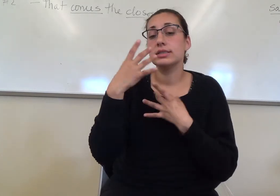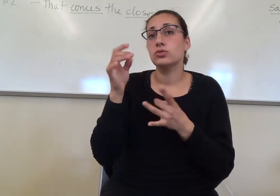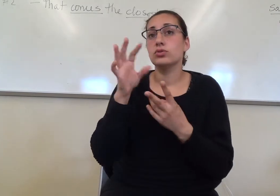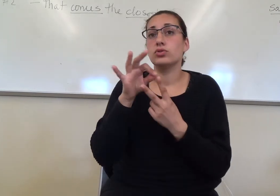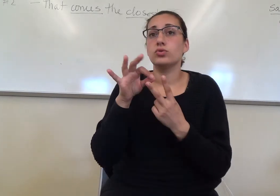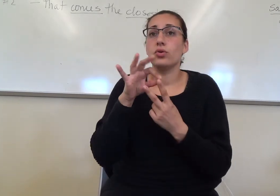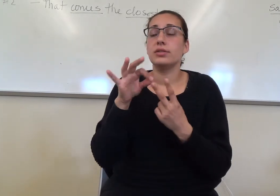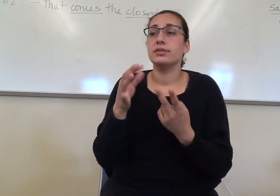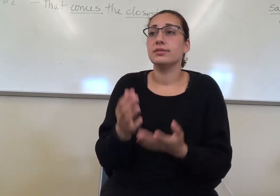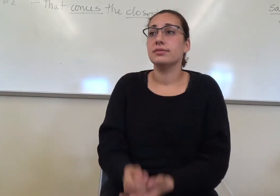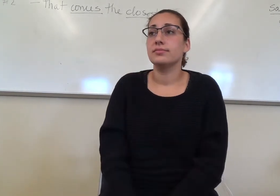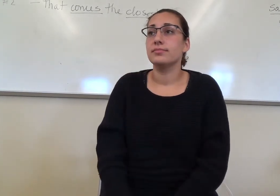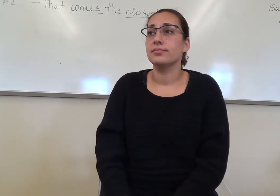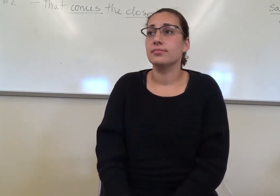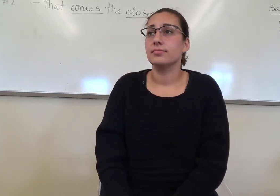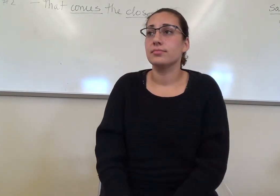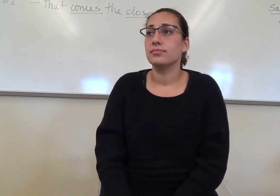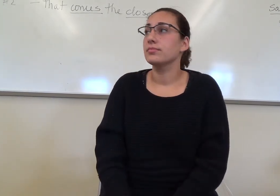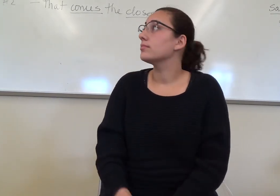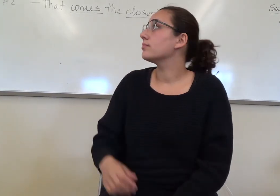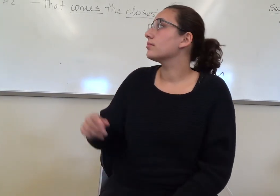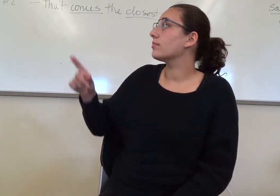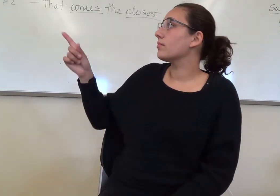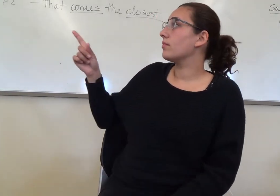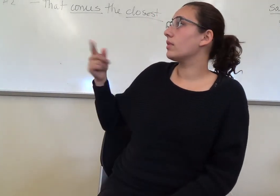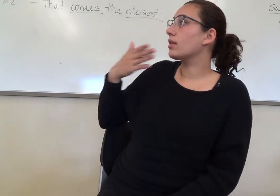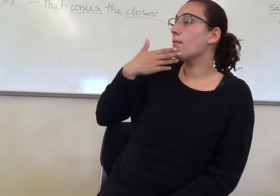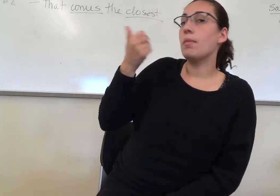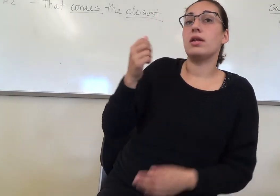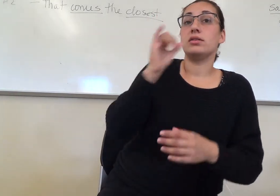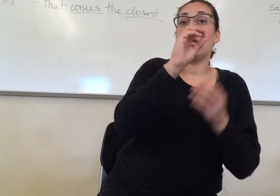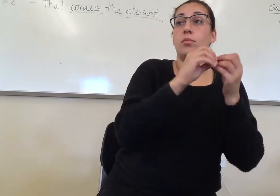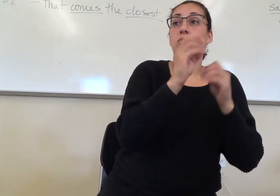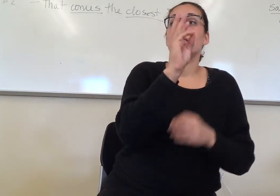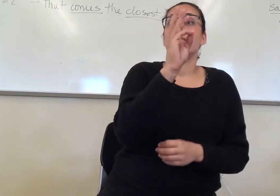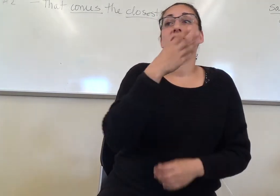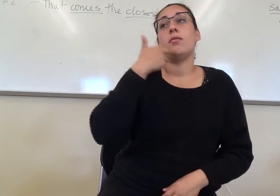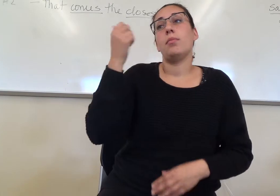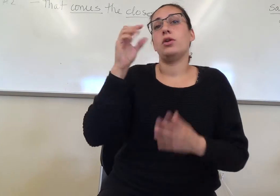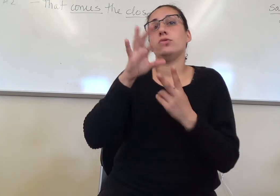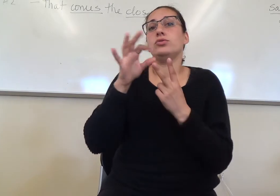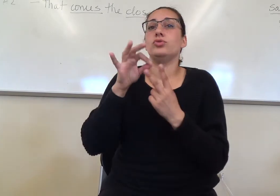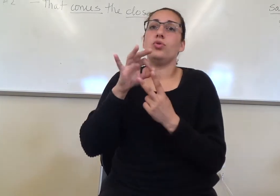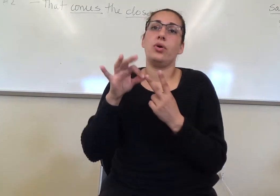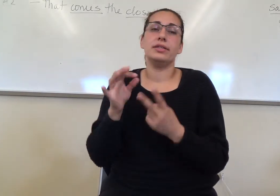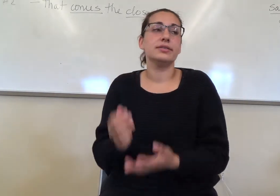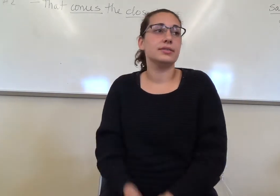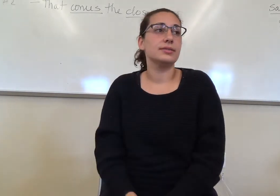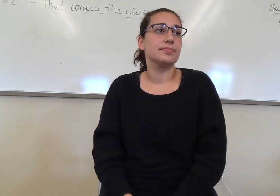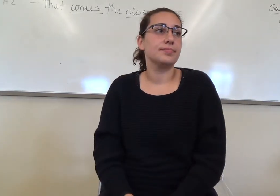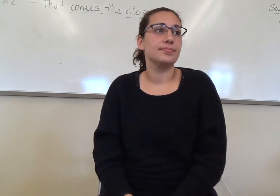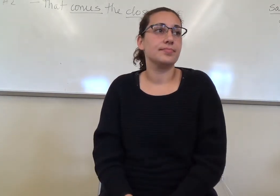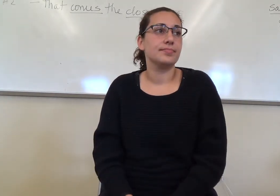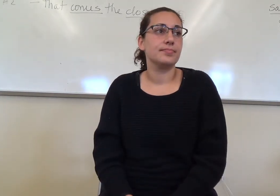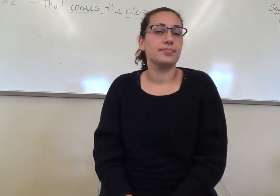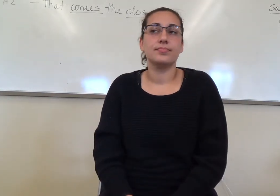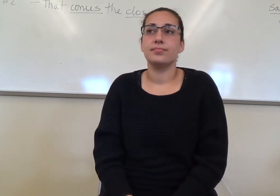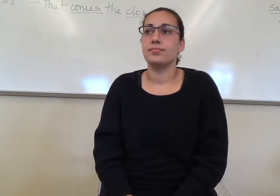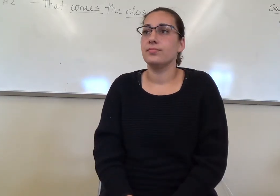This is a better choice because somebody who didn't read the paragraph would know what's going on, for instance, but not read.